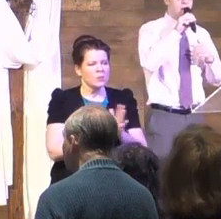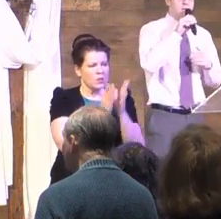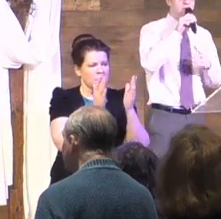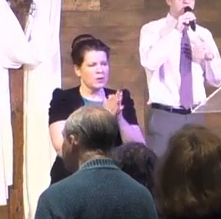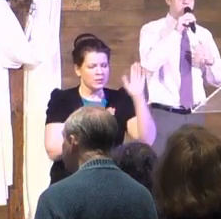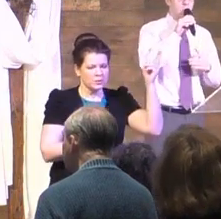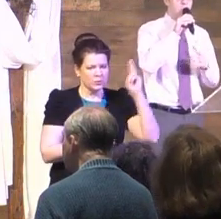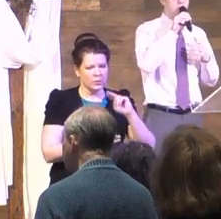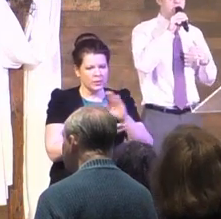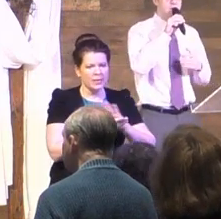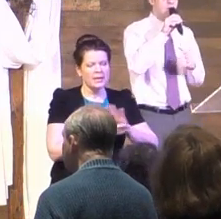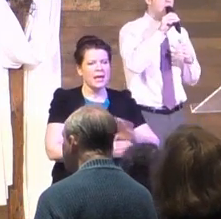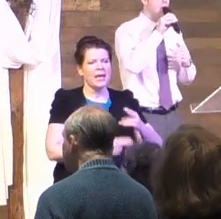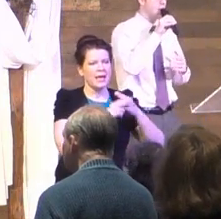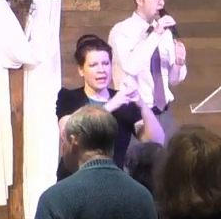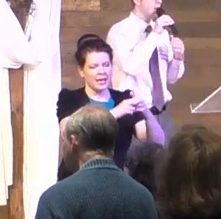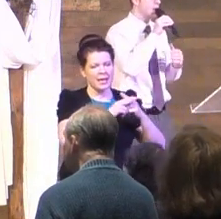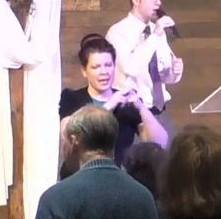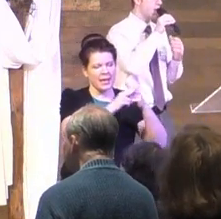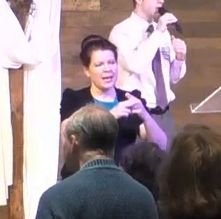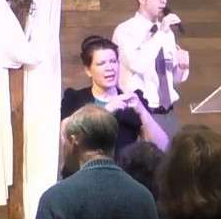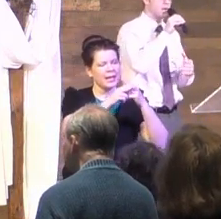worship and I sing. I lift your holy